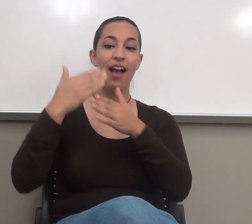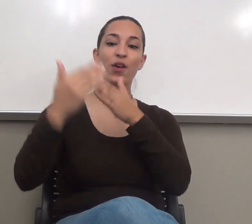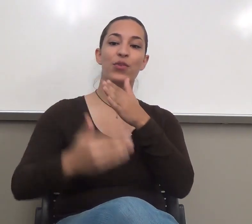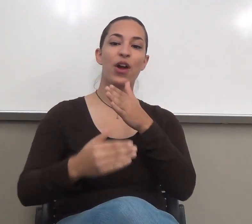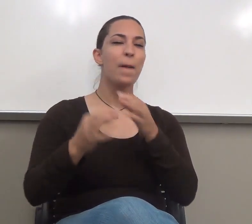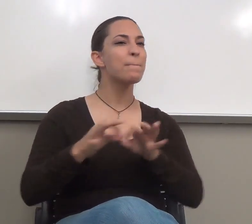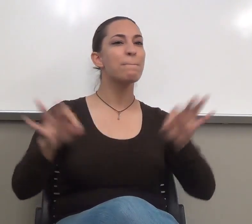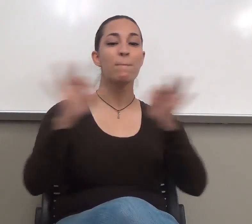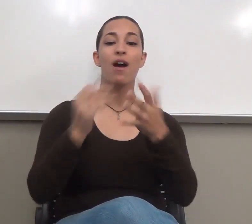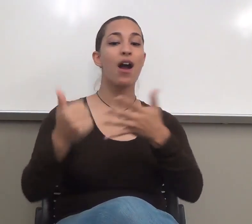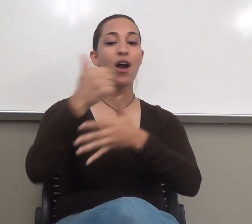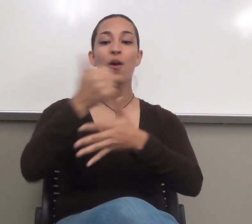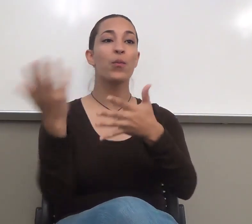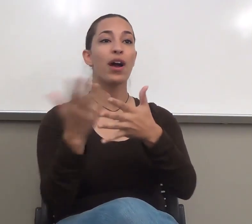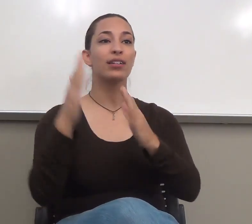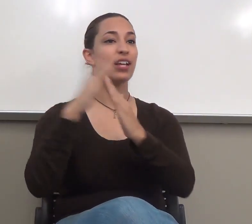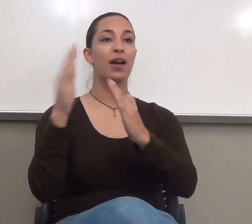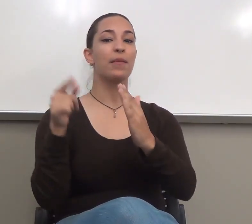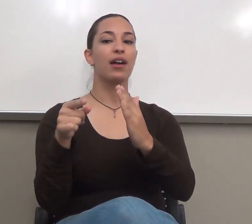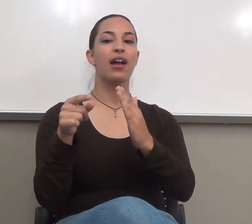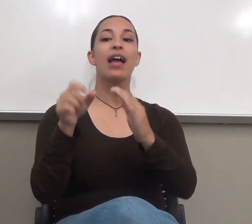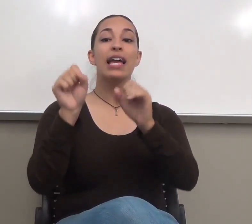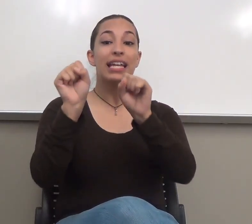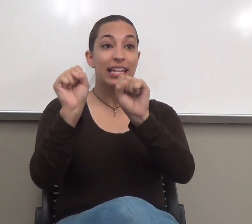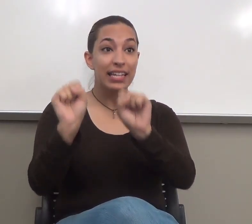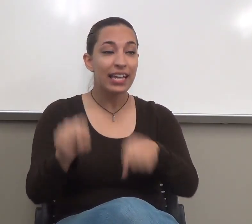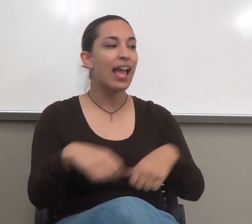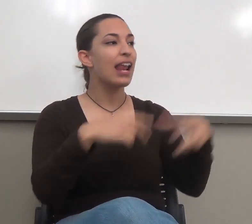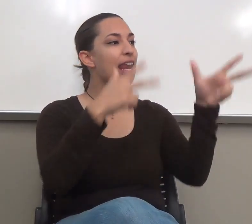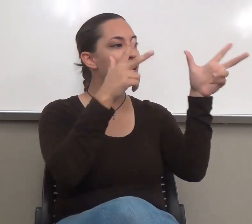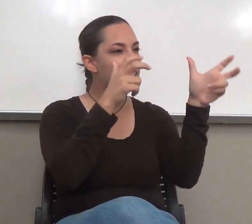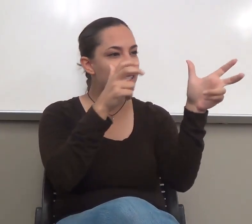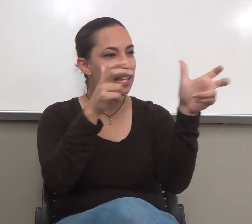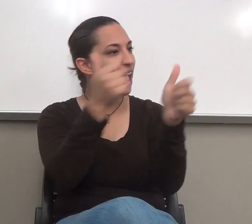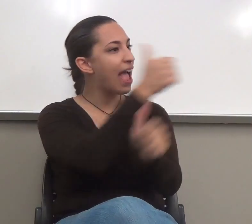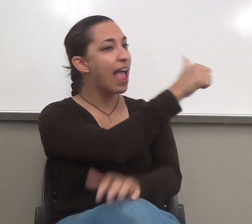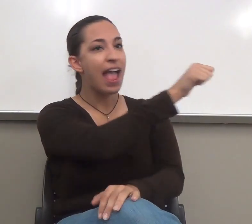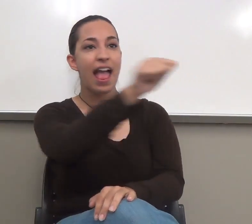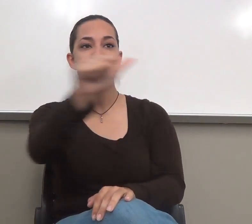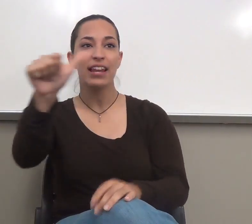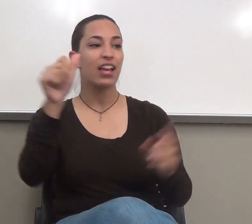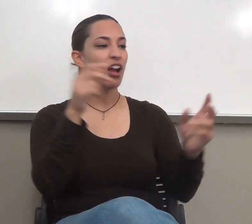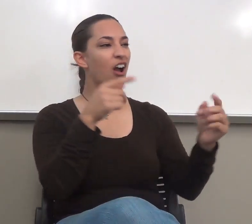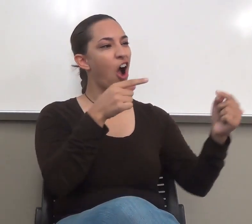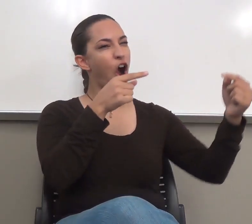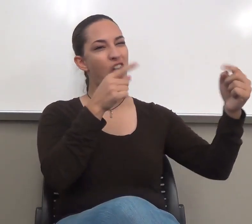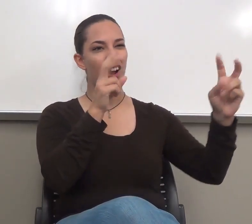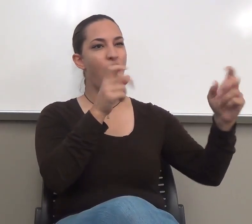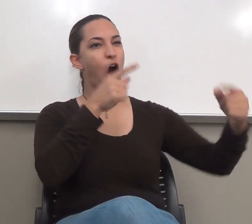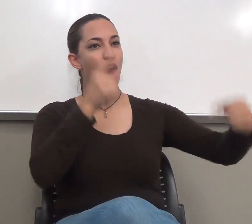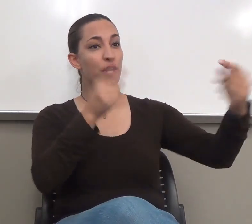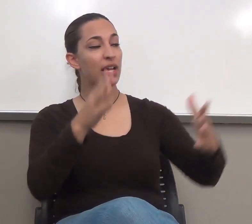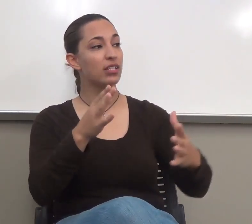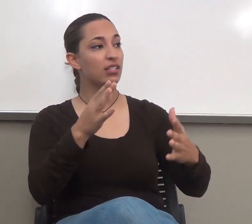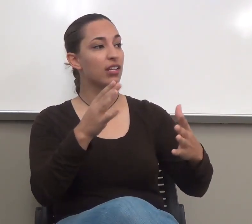class is, the most important result of an education is that you are